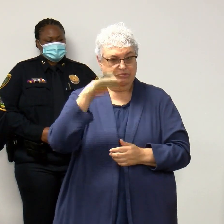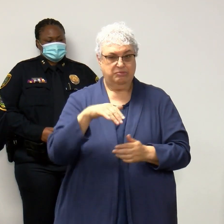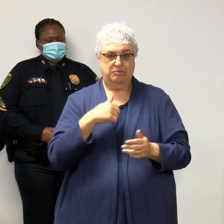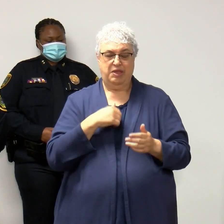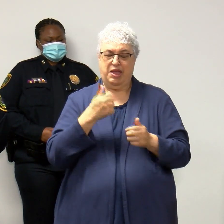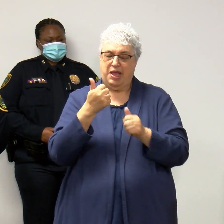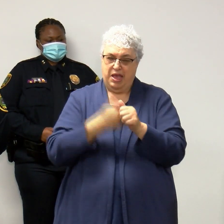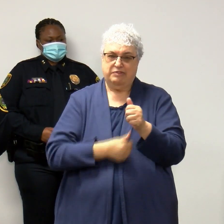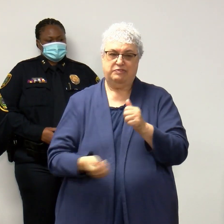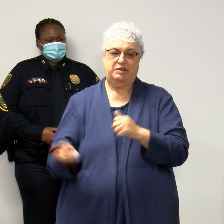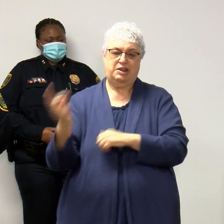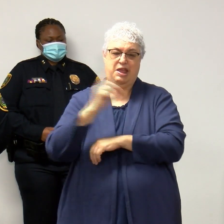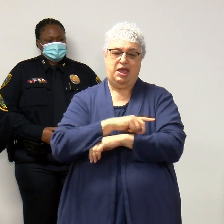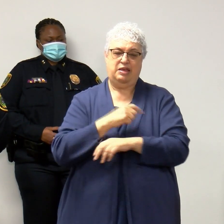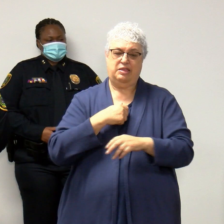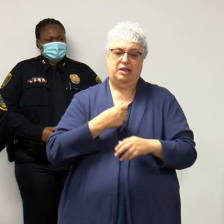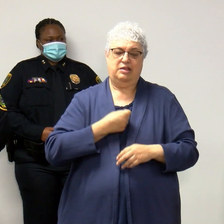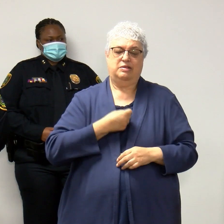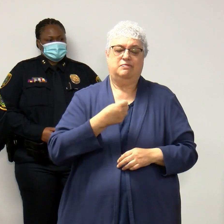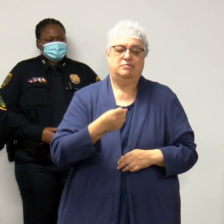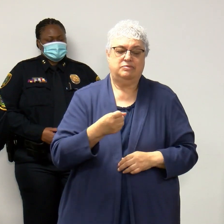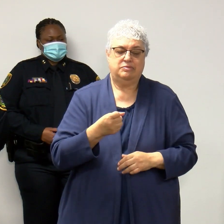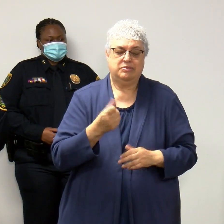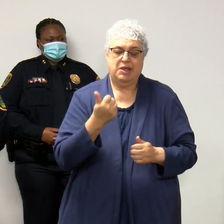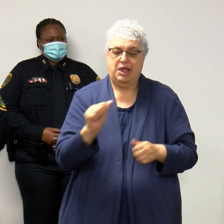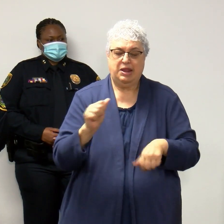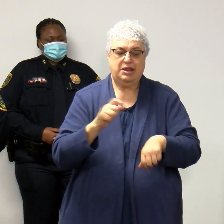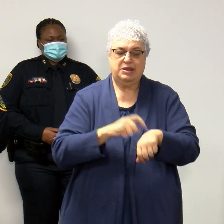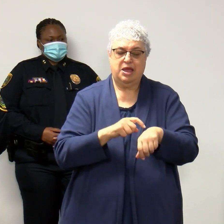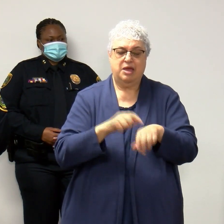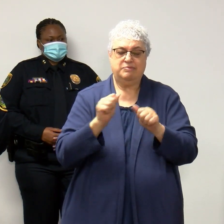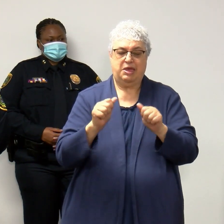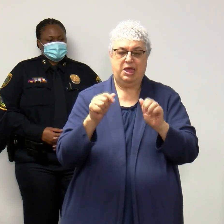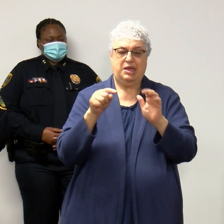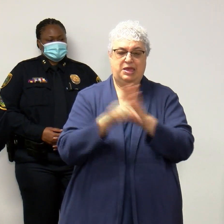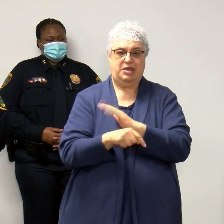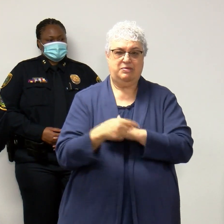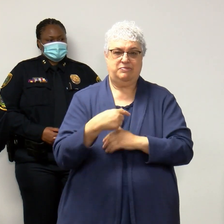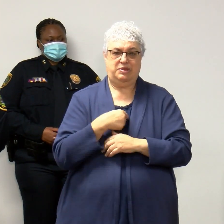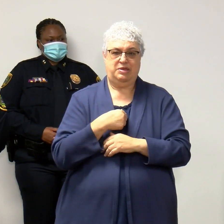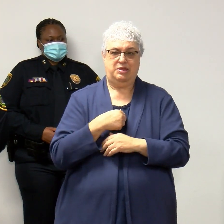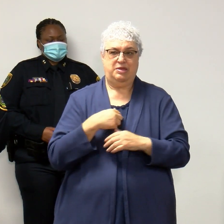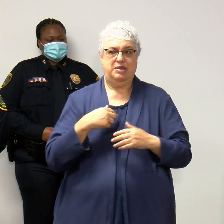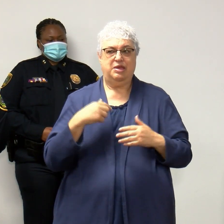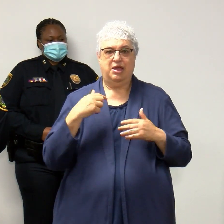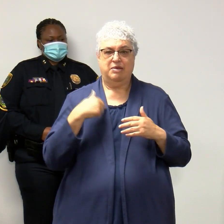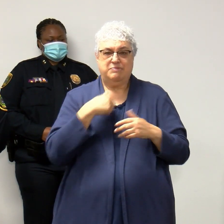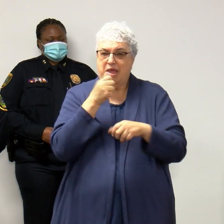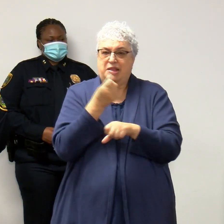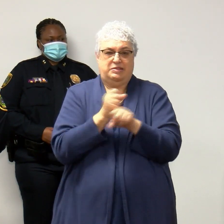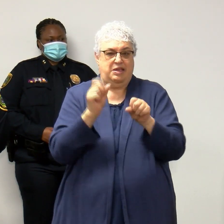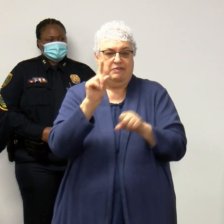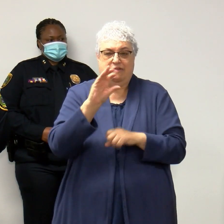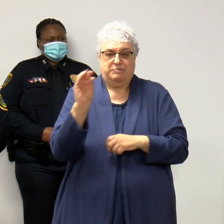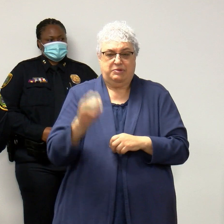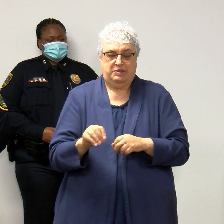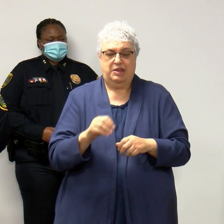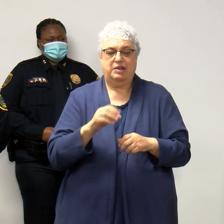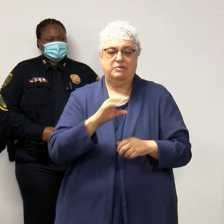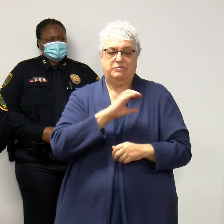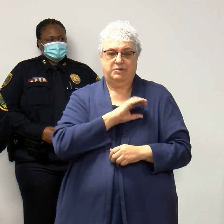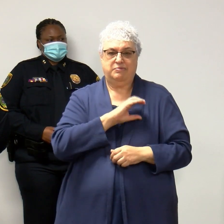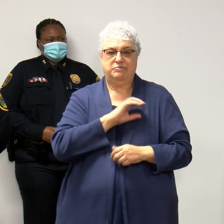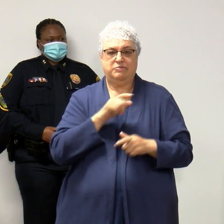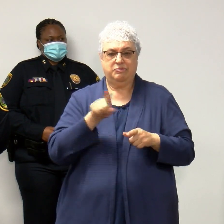put their lives on the line each and every day. And since I've been mayor, some